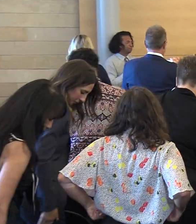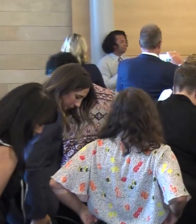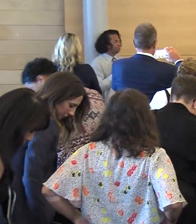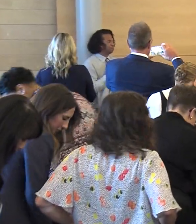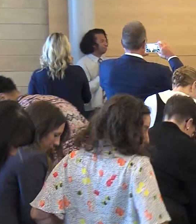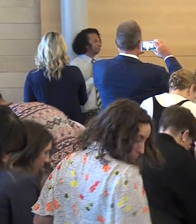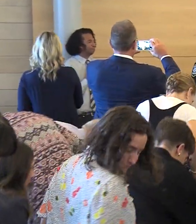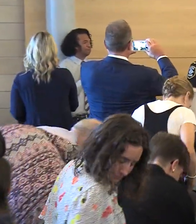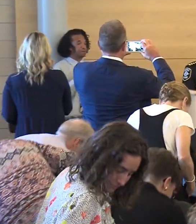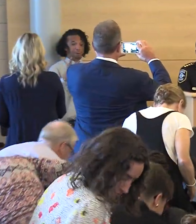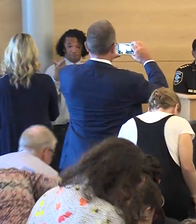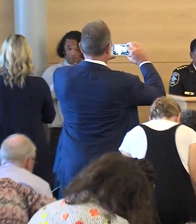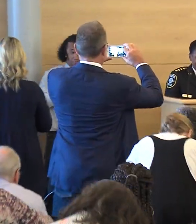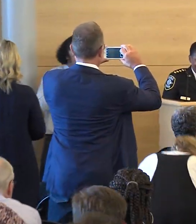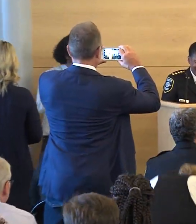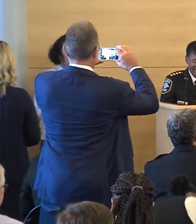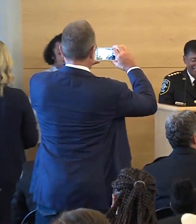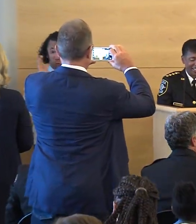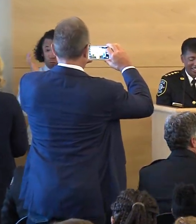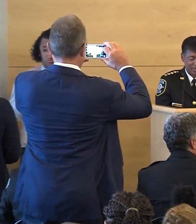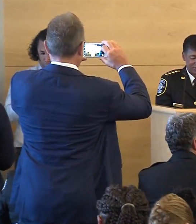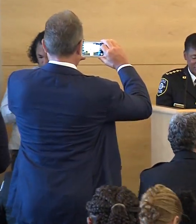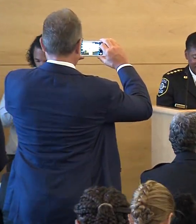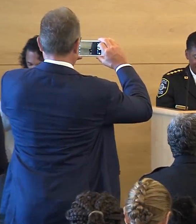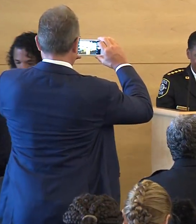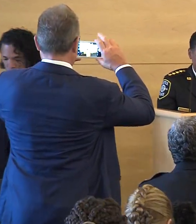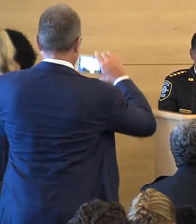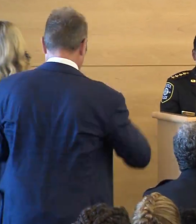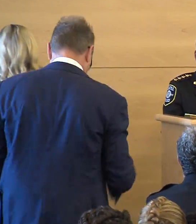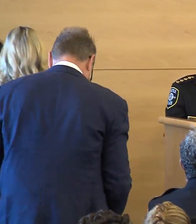Is it my turn at the mic? It's your turn. Yeah, all right.